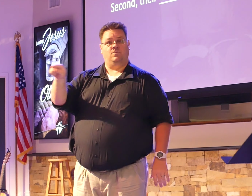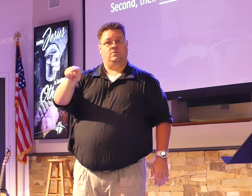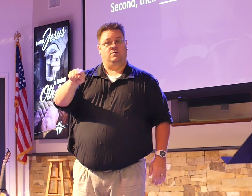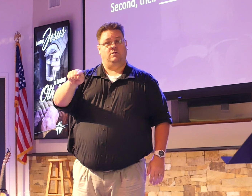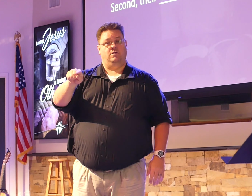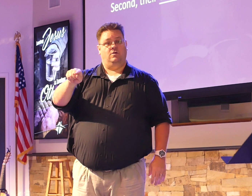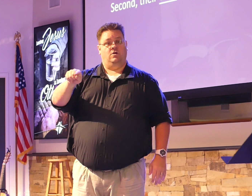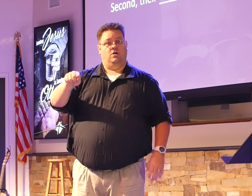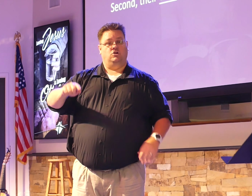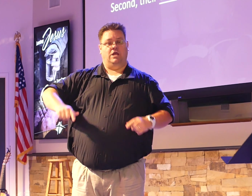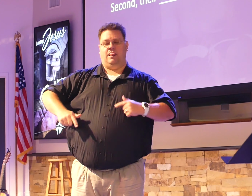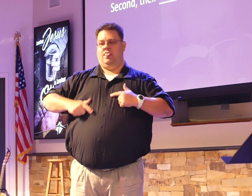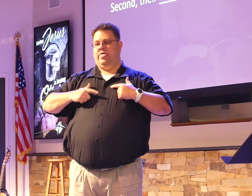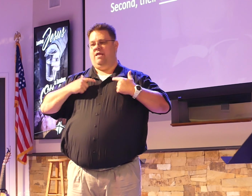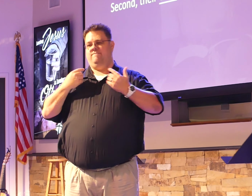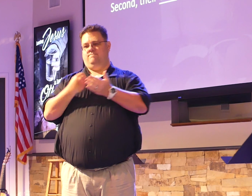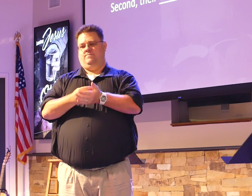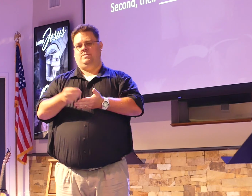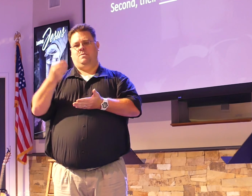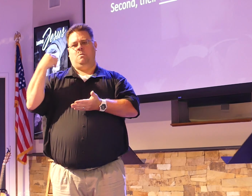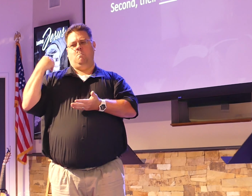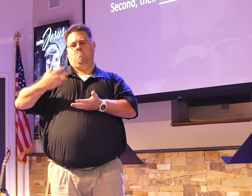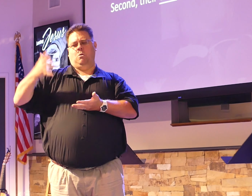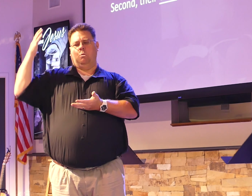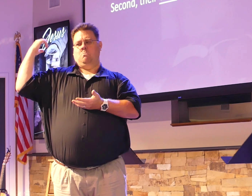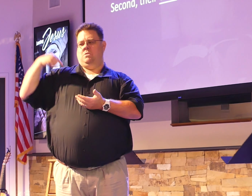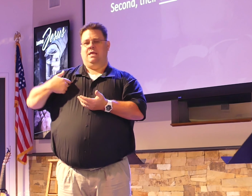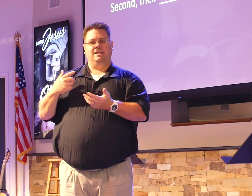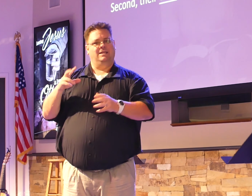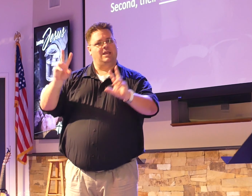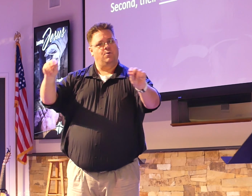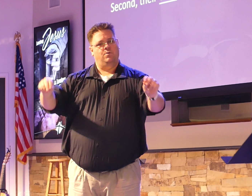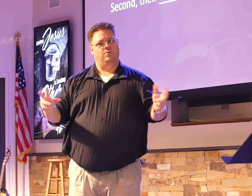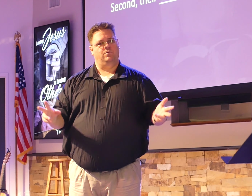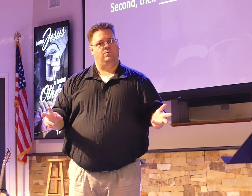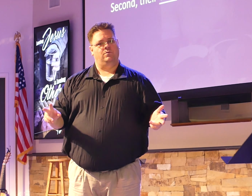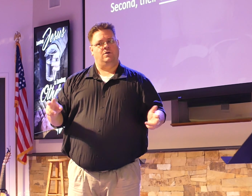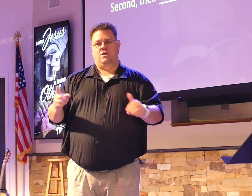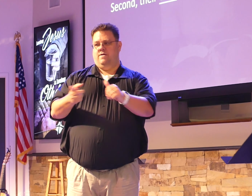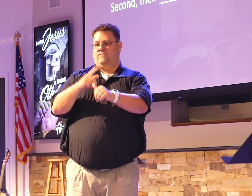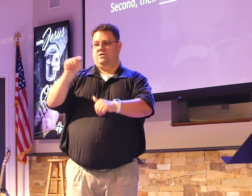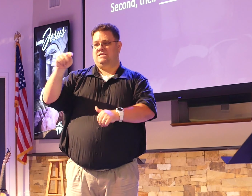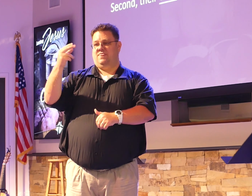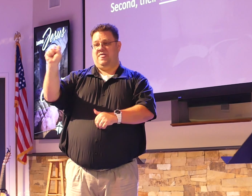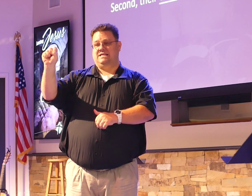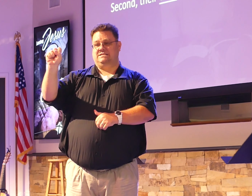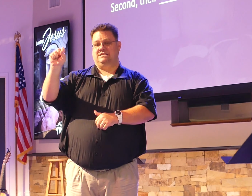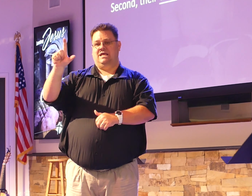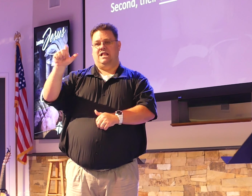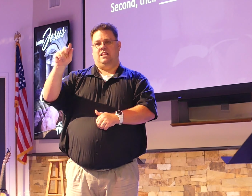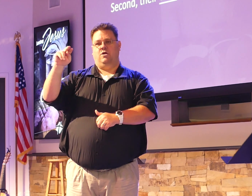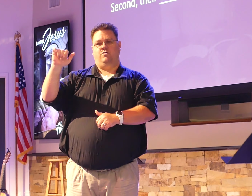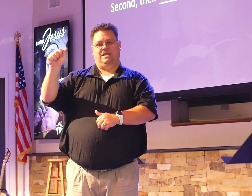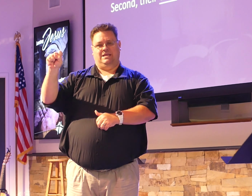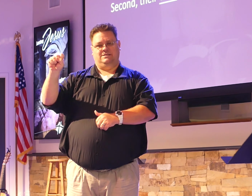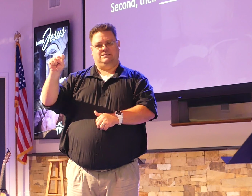to live an extravagant lifestyle. In look at your handout. Look at 1 Thessalonians. It's at the bottom of your handout there. Isn't this a great text?